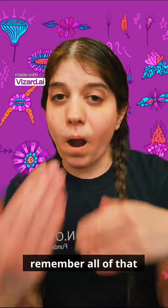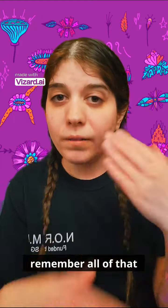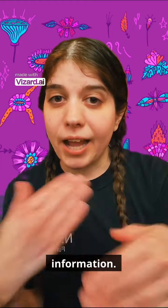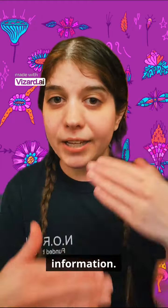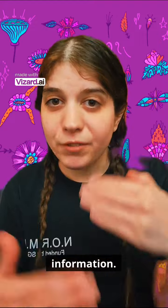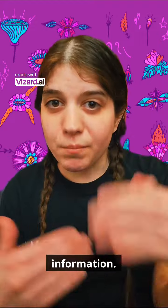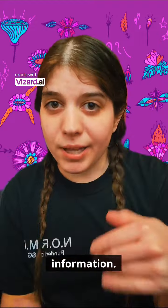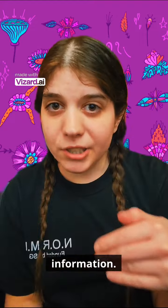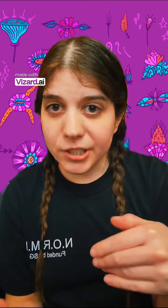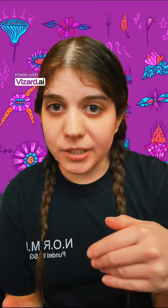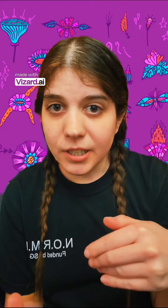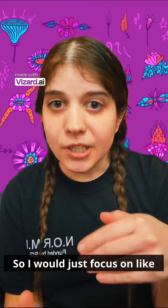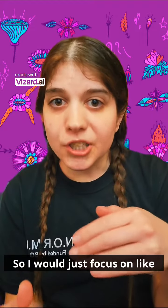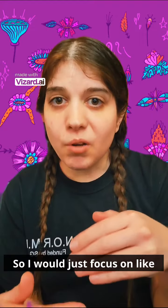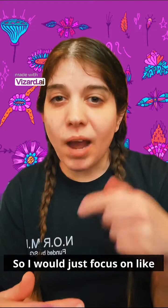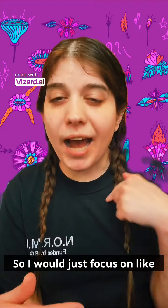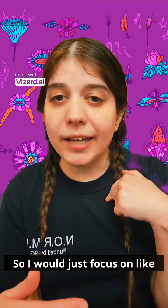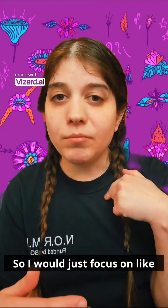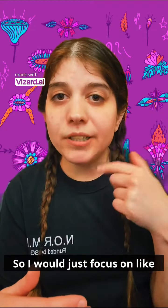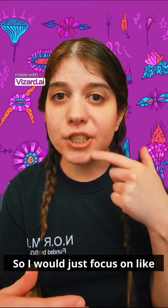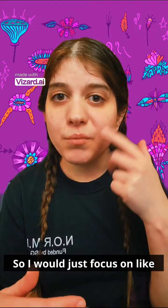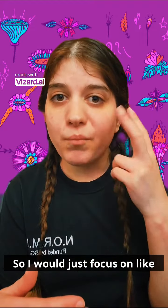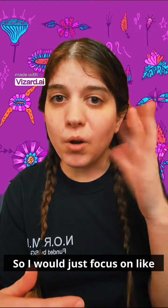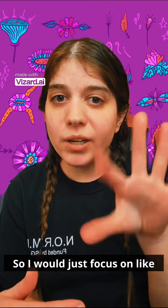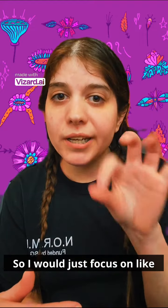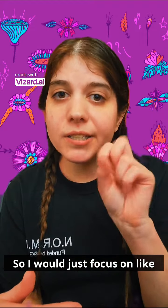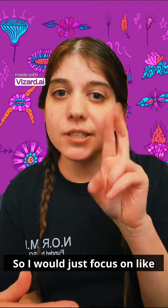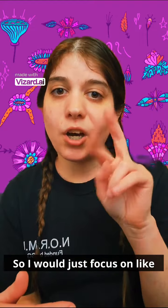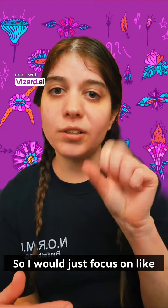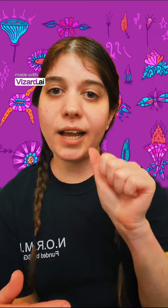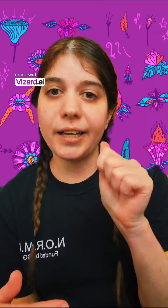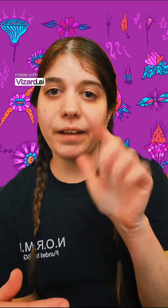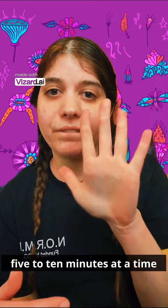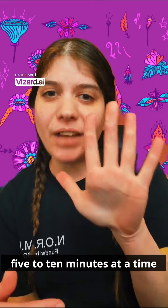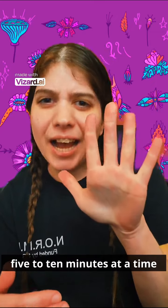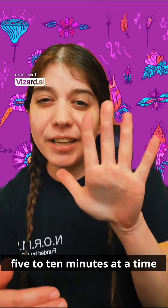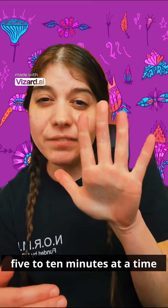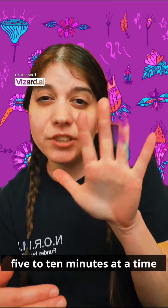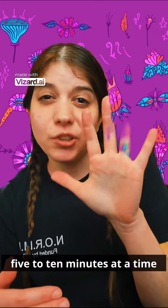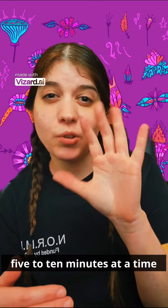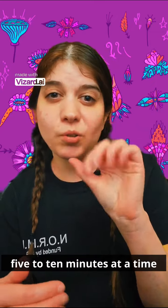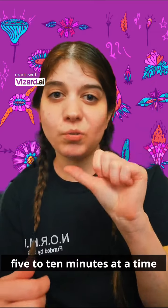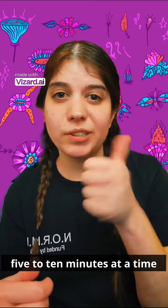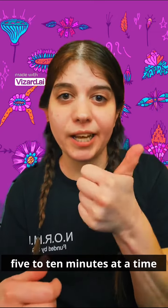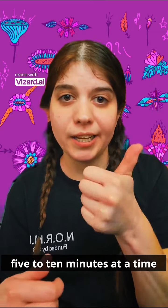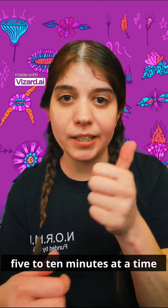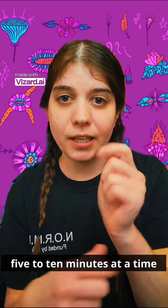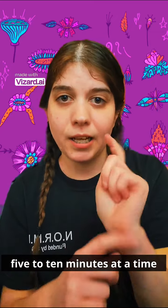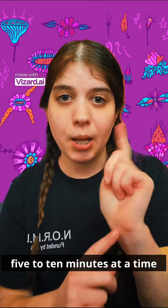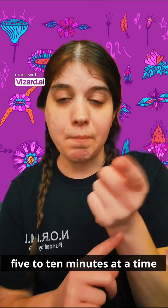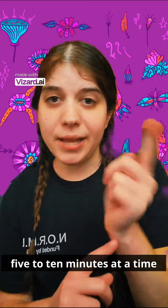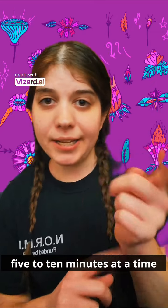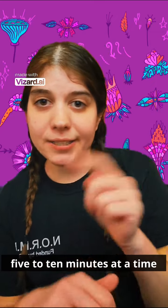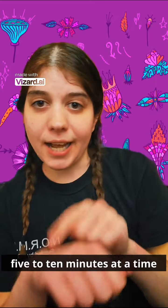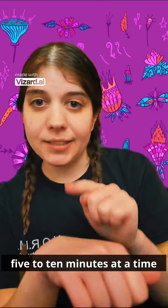that information. So I would just focus on like 5 to 10 minutes at a